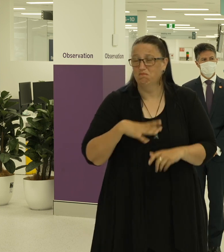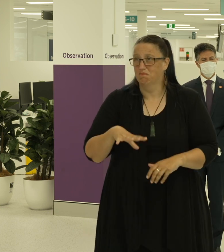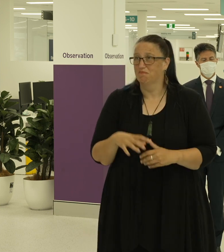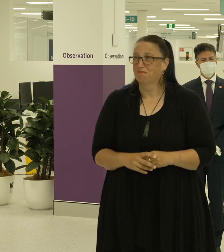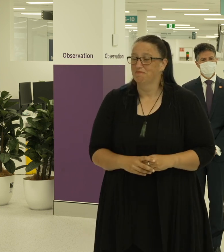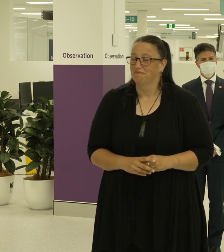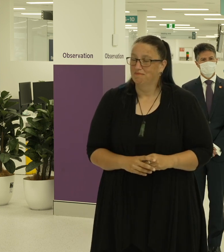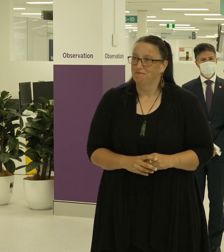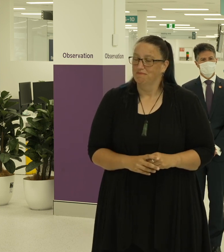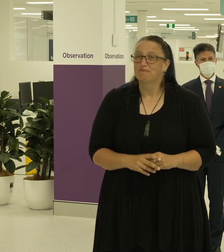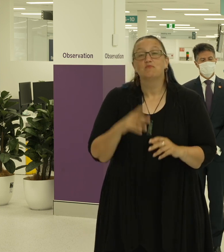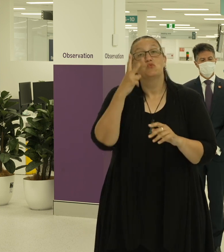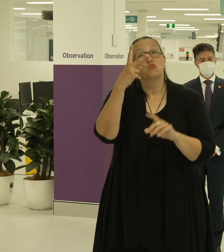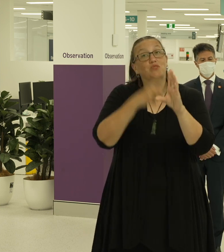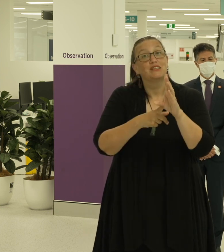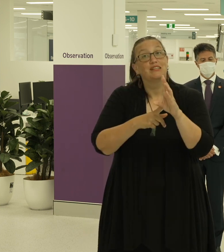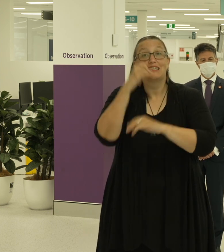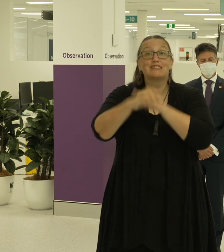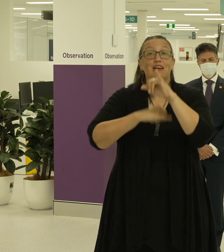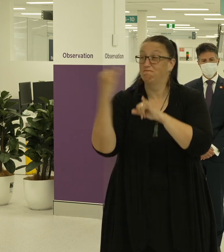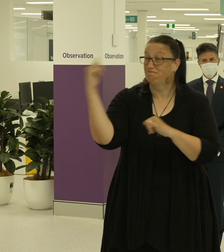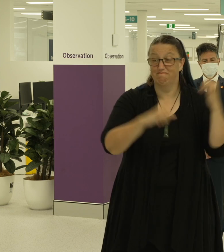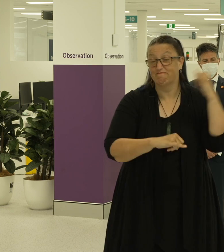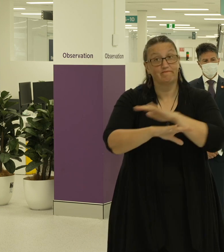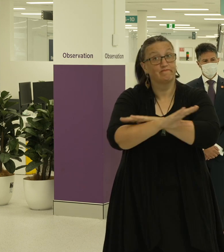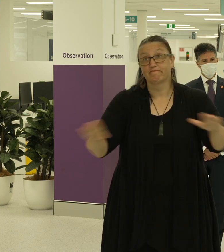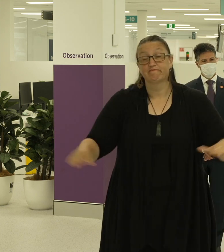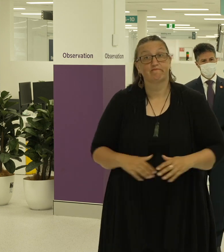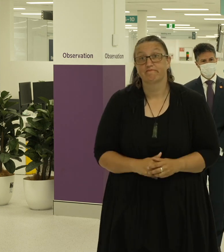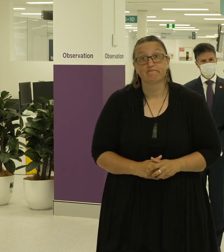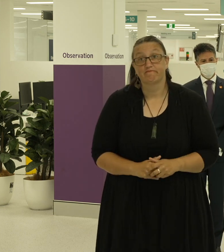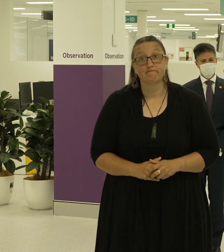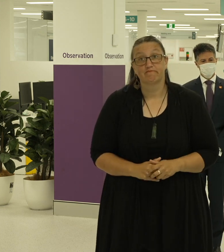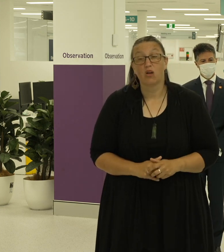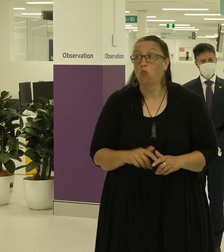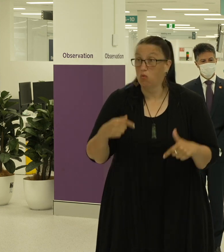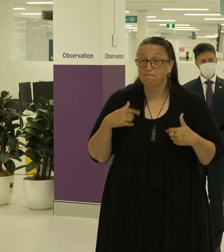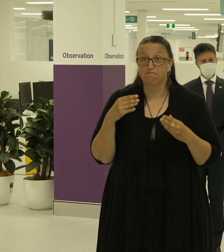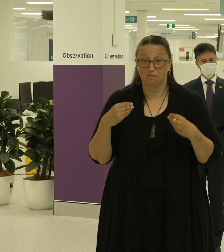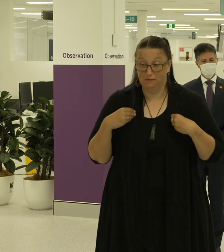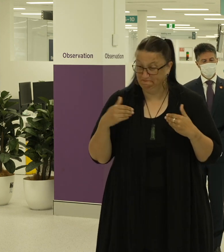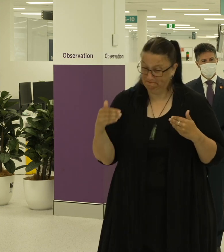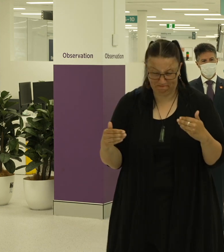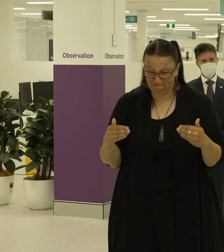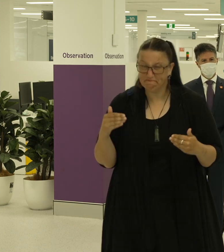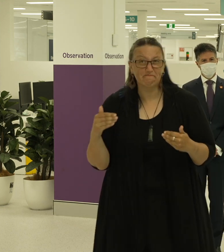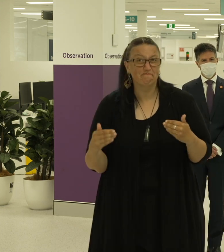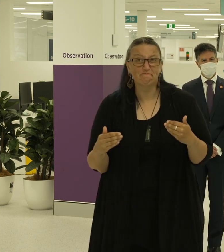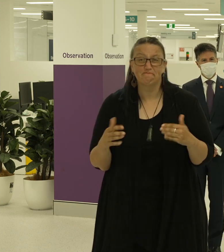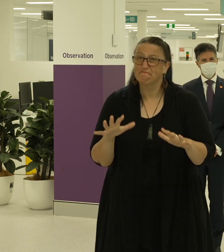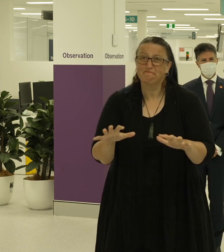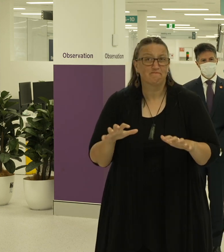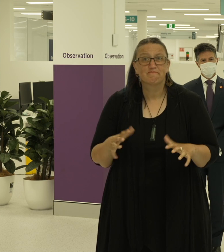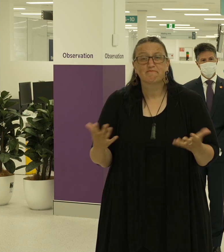tourism businesses have done it tough. And particularly in Sydney as well. It's been great to see regional New South Wales be booming over this period of